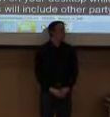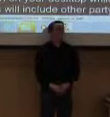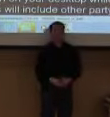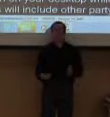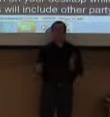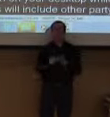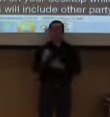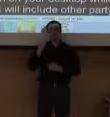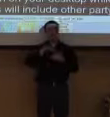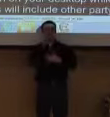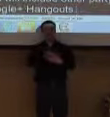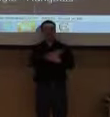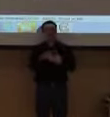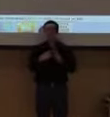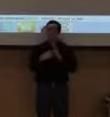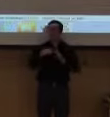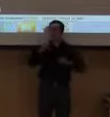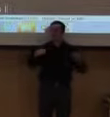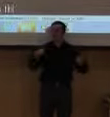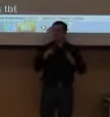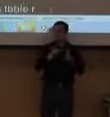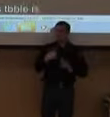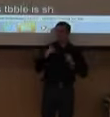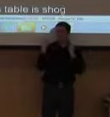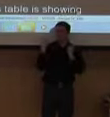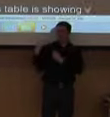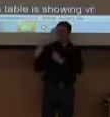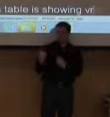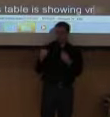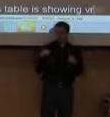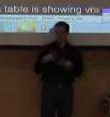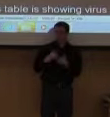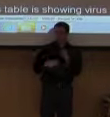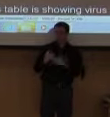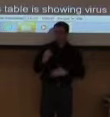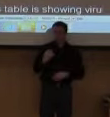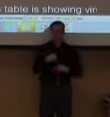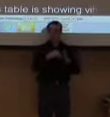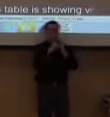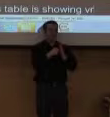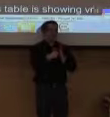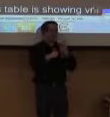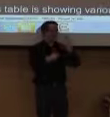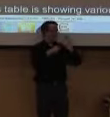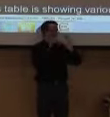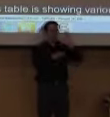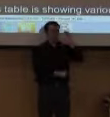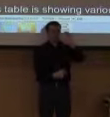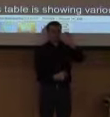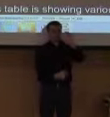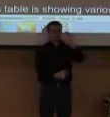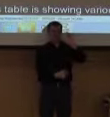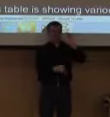Again, this table is showing the various students that I've tutored in the project. And I highlight students C through